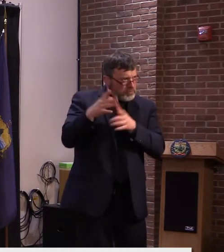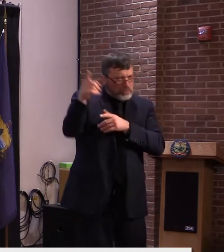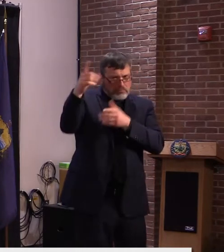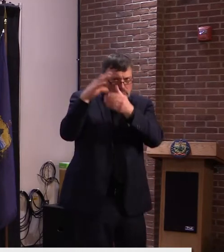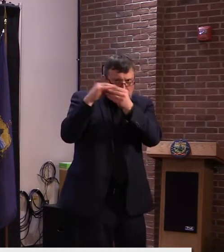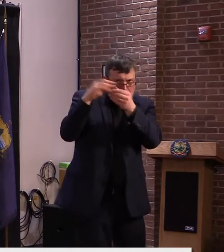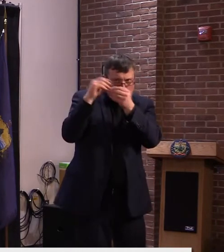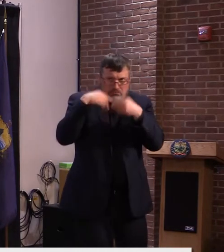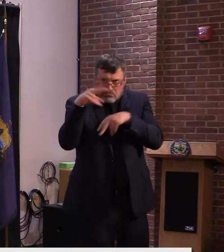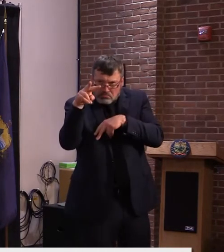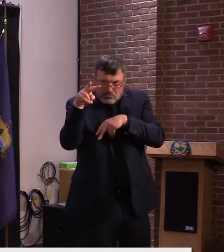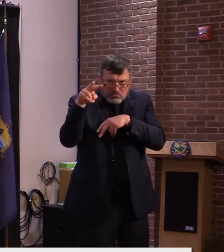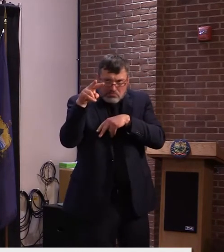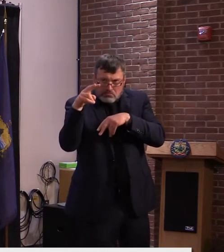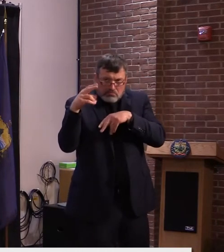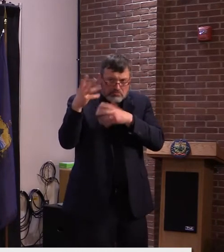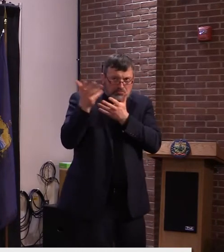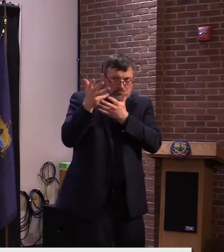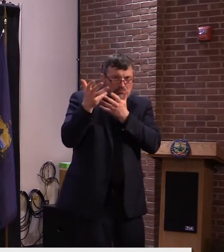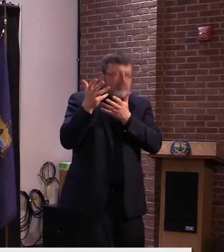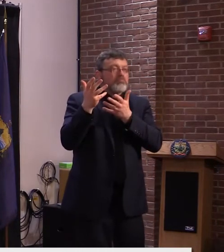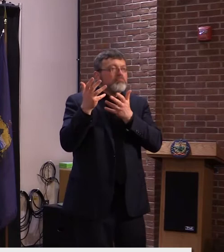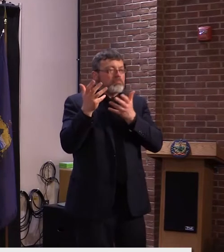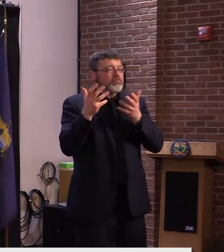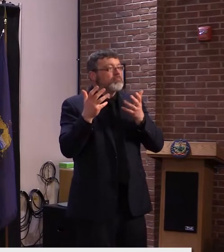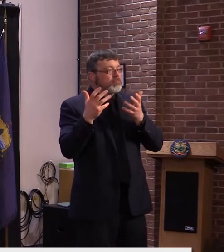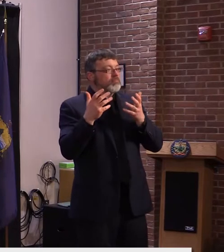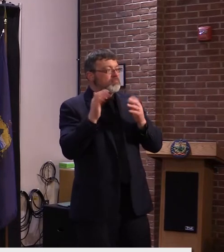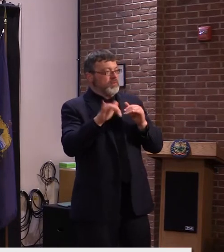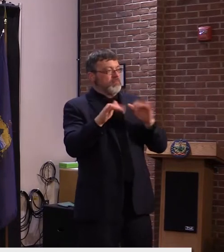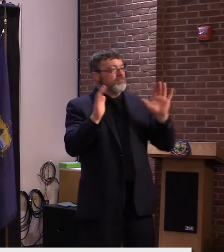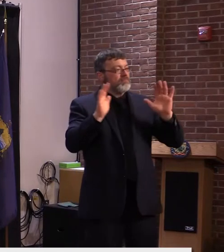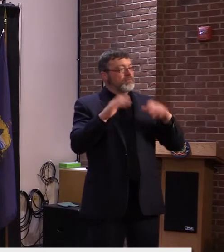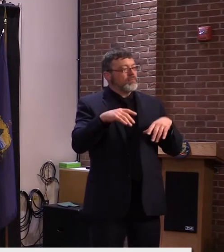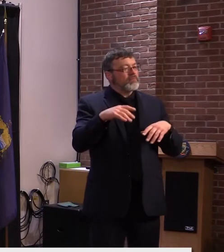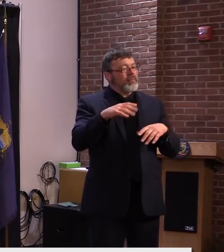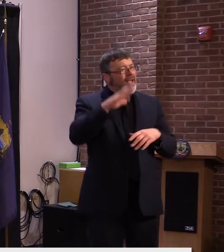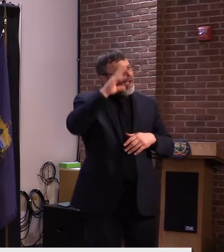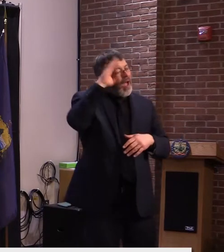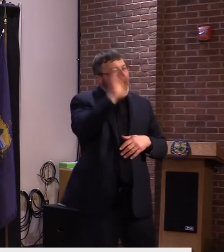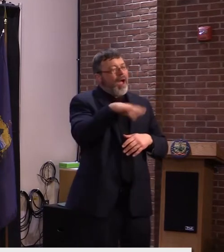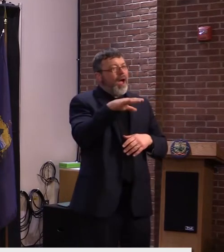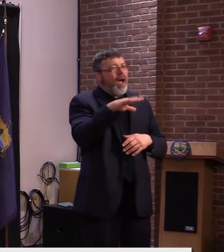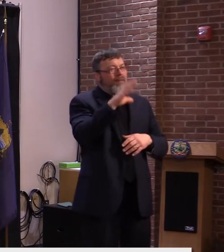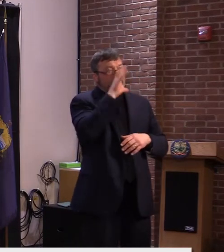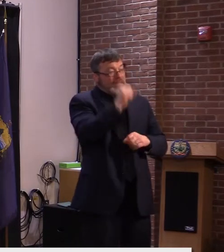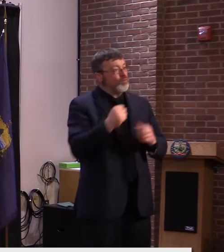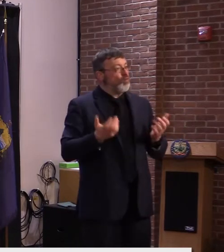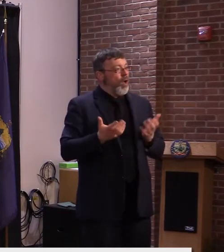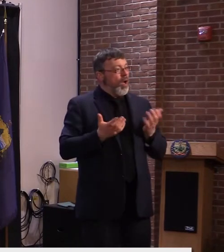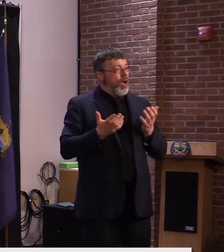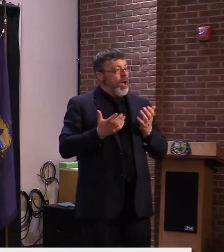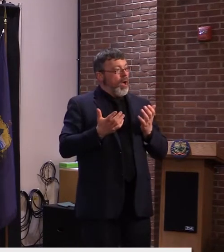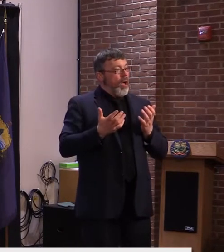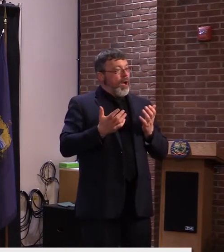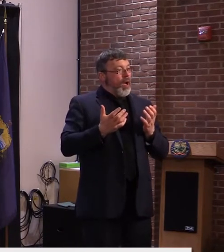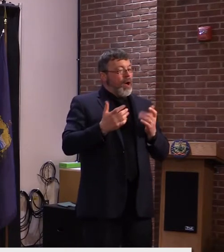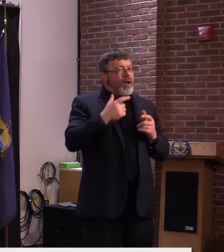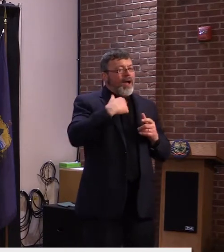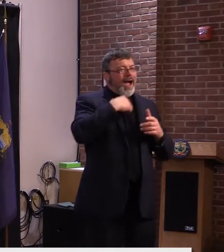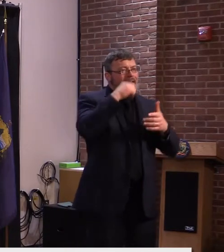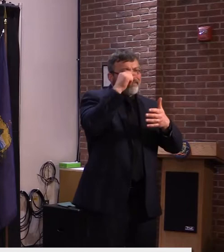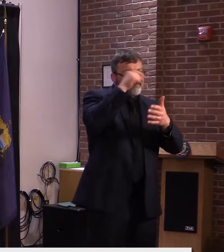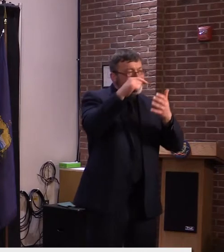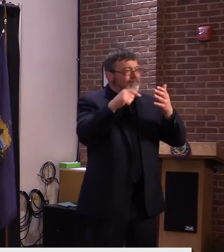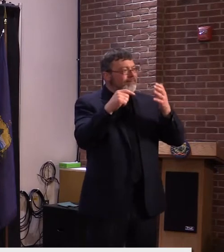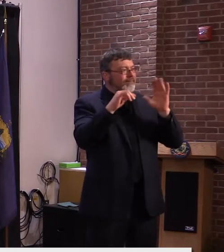forward. But you know, it is interesting that states, we have, as Commissioner Pichak had